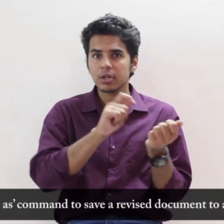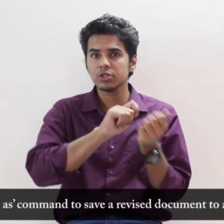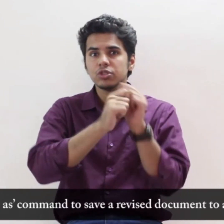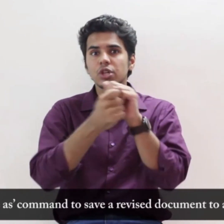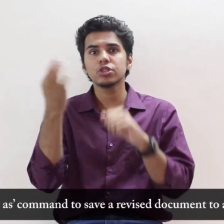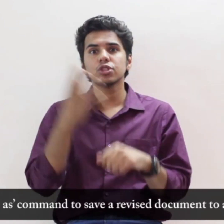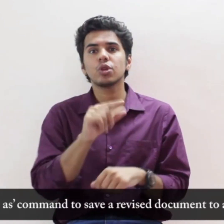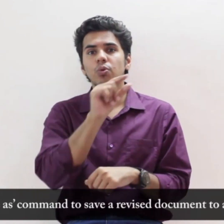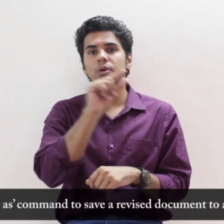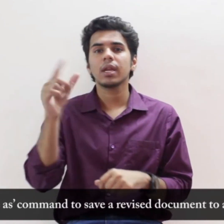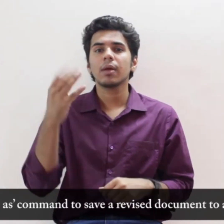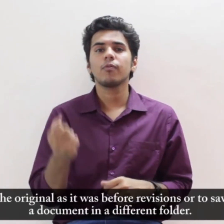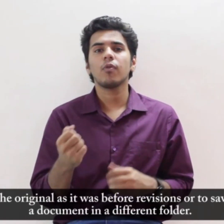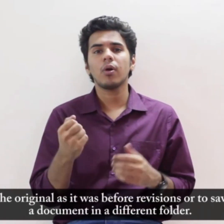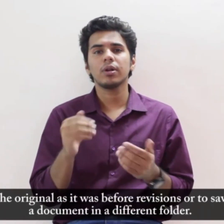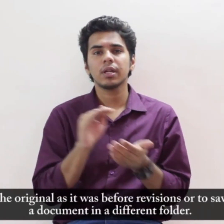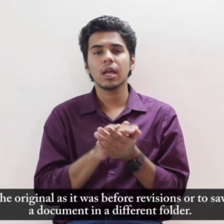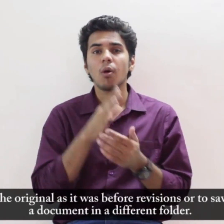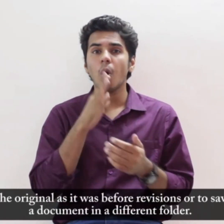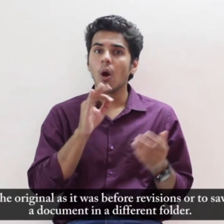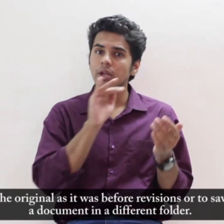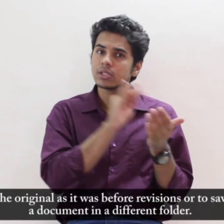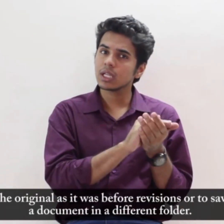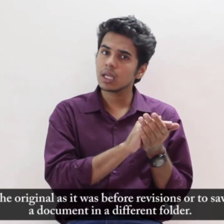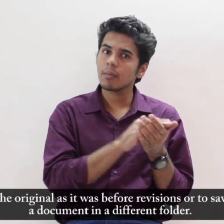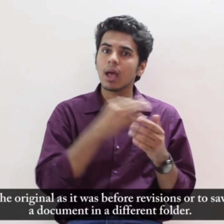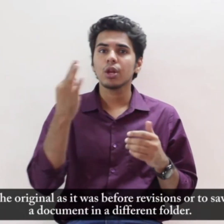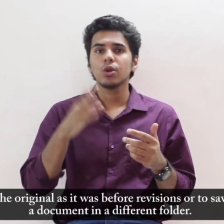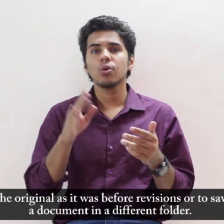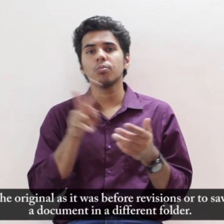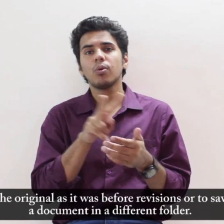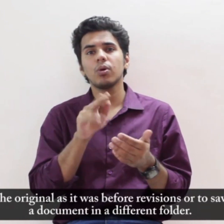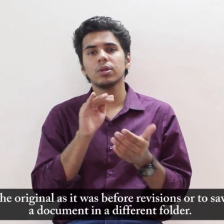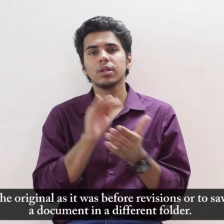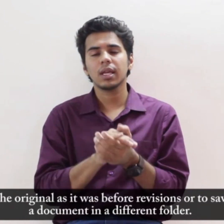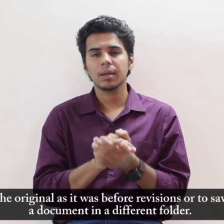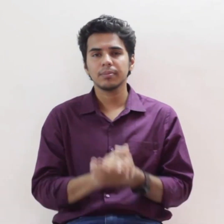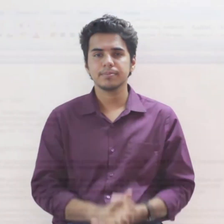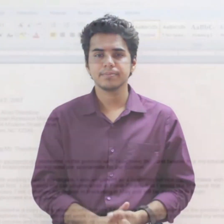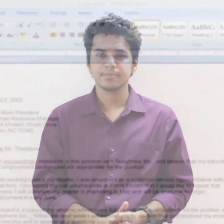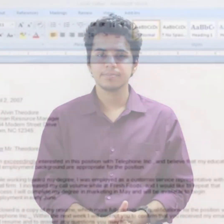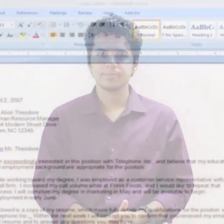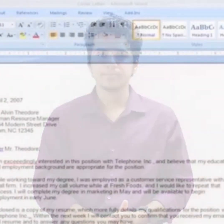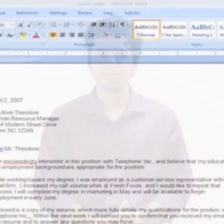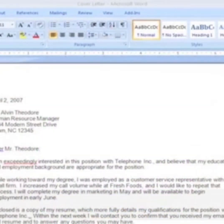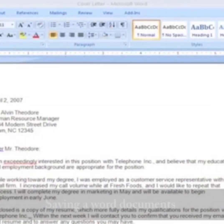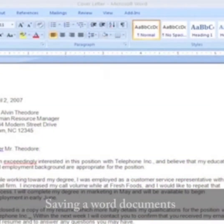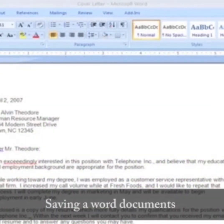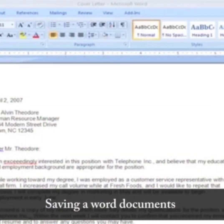So keeping the original as it was before revisions or to save a copy of a document in a different folder.